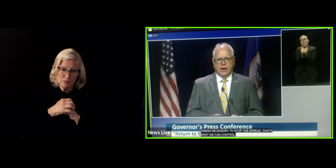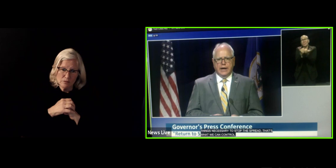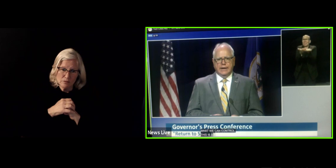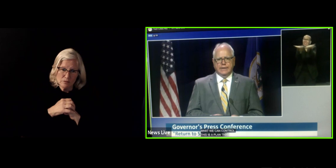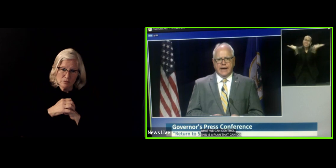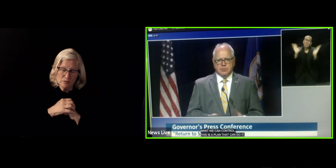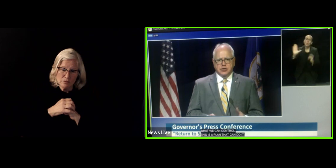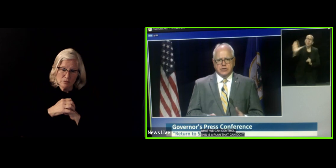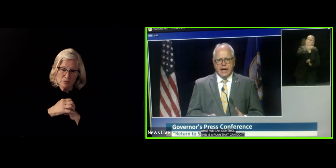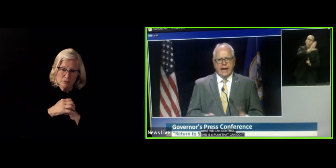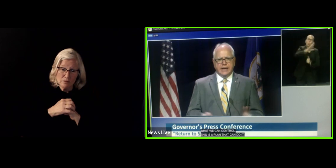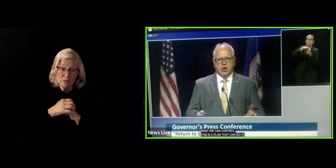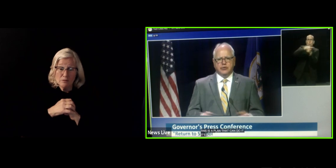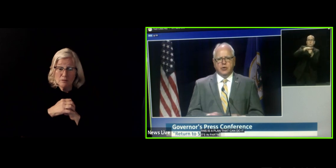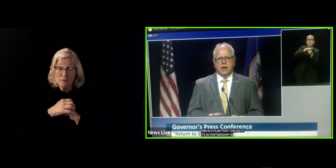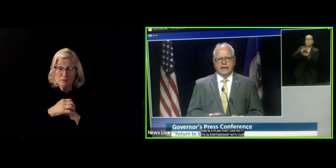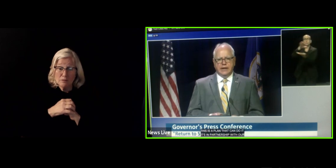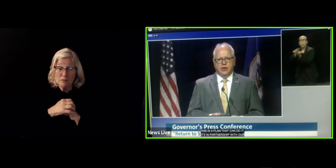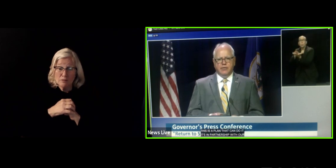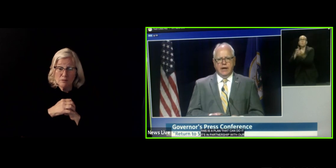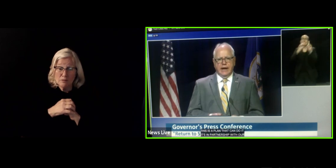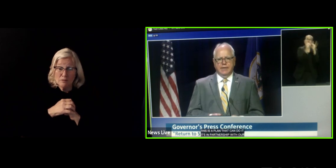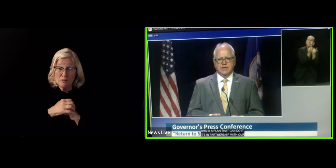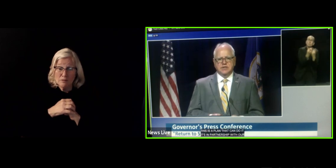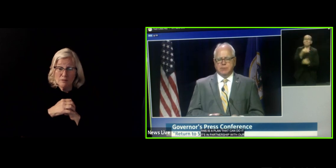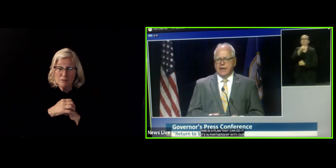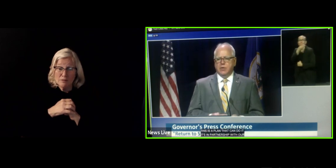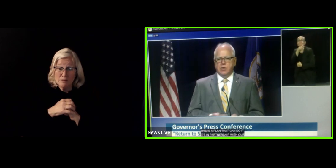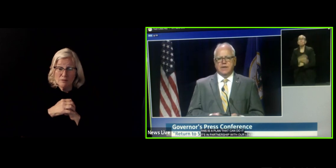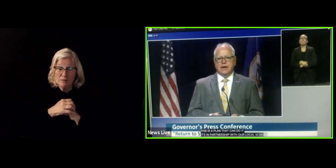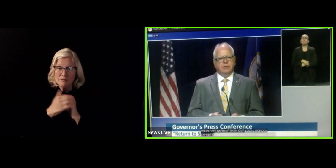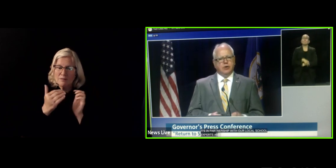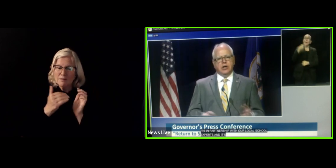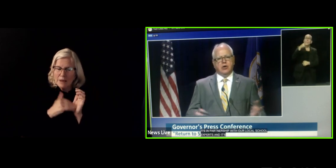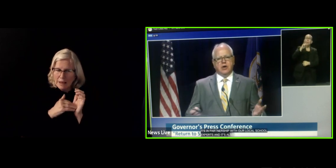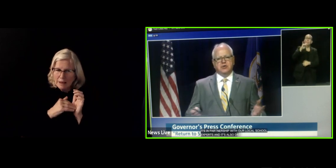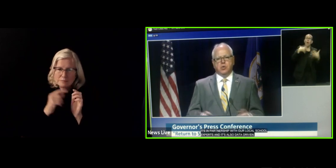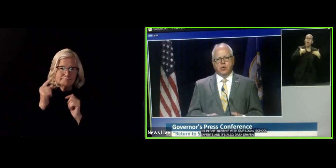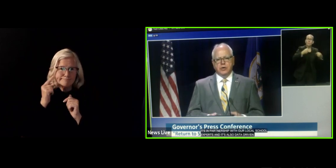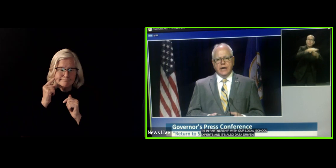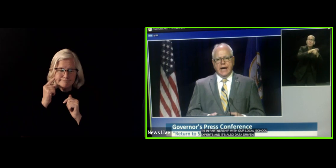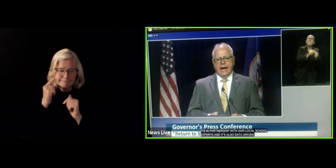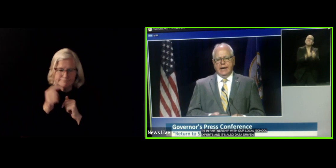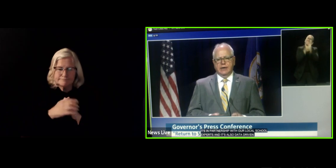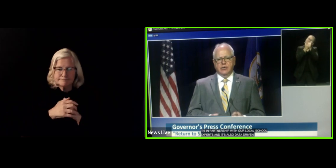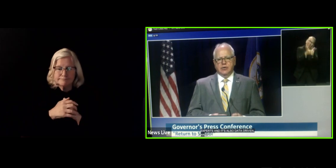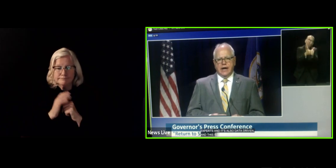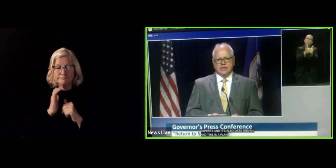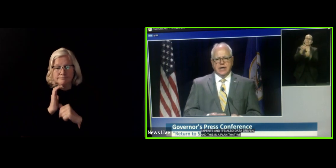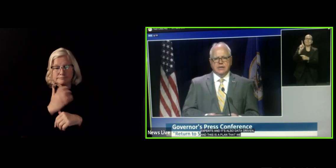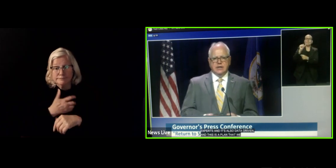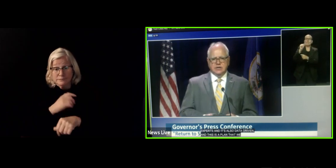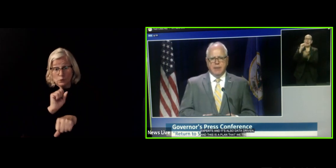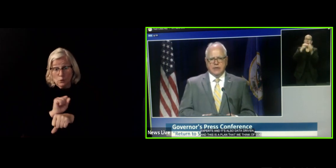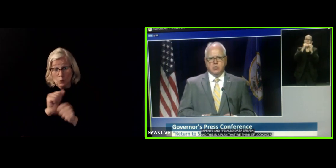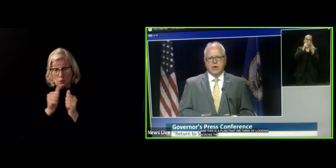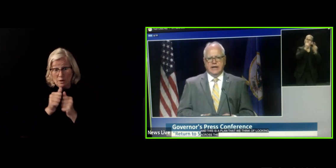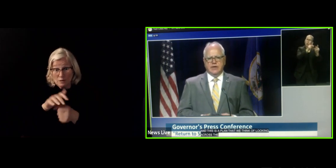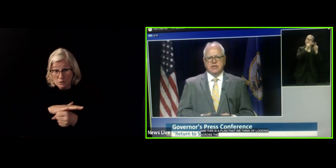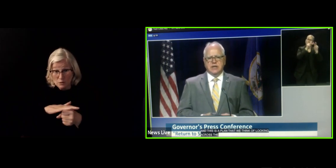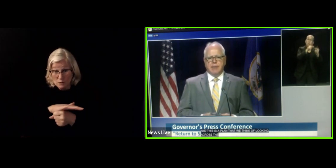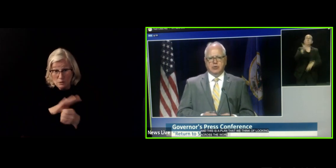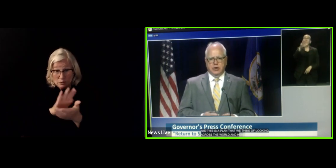school experts, and it's also data driven. And this is a plan that we think of looking across the world and here in the United States is the best one